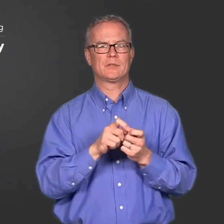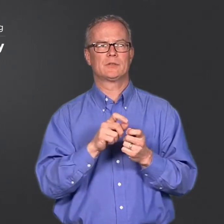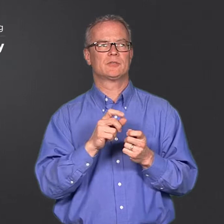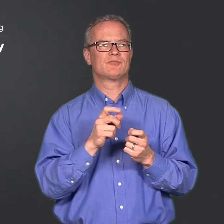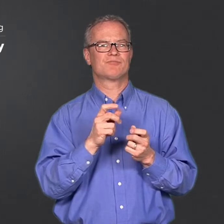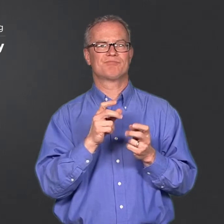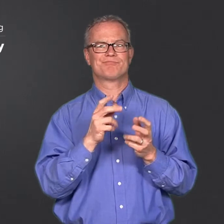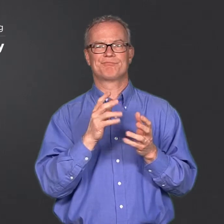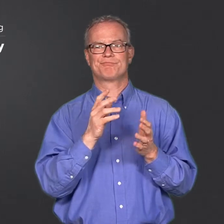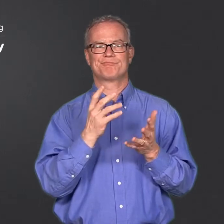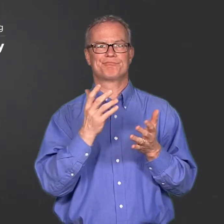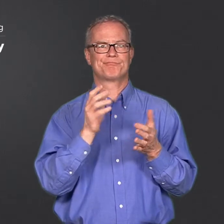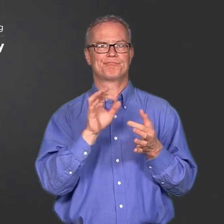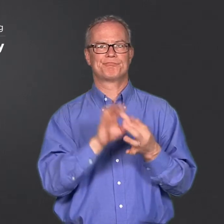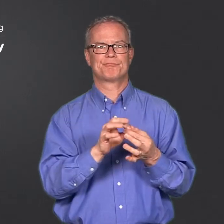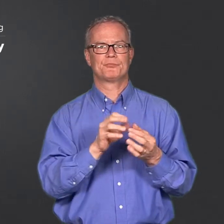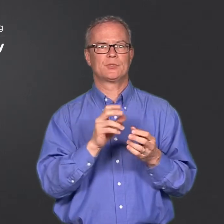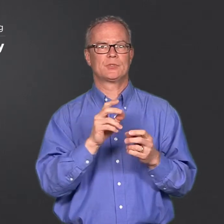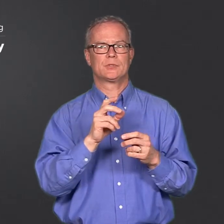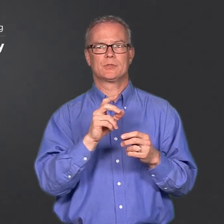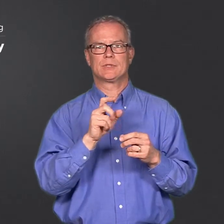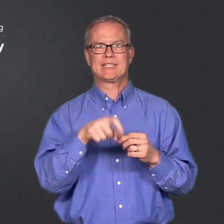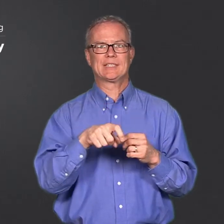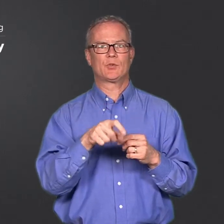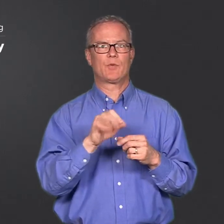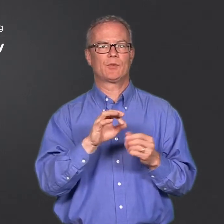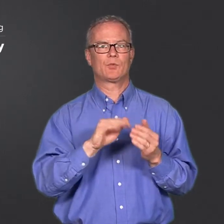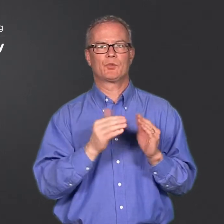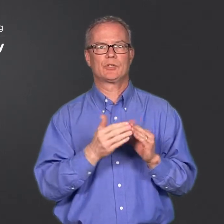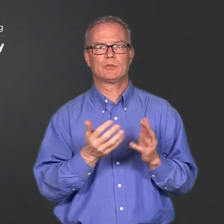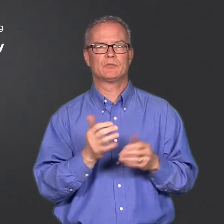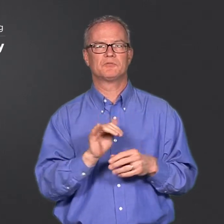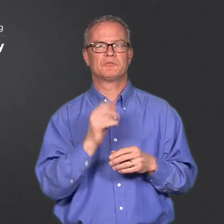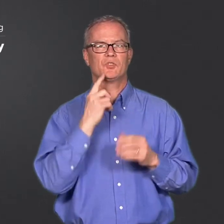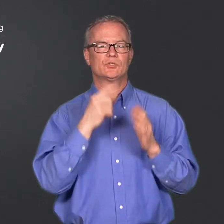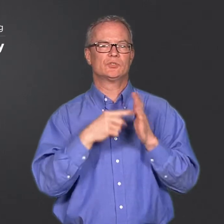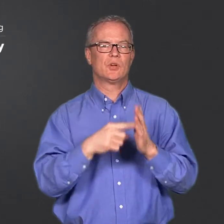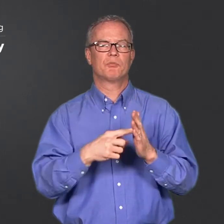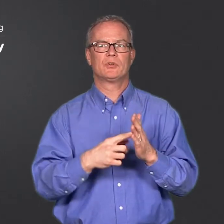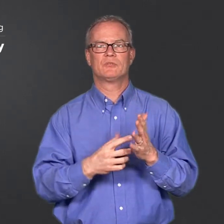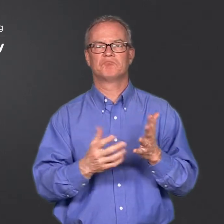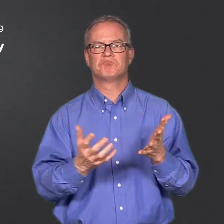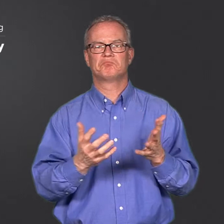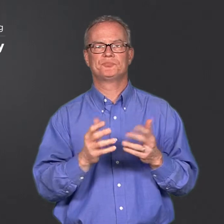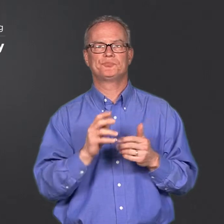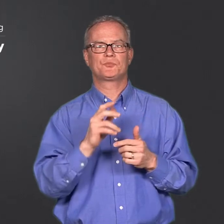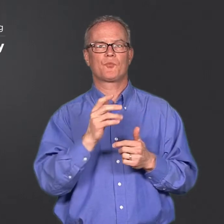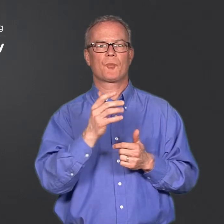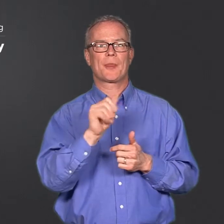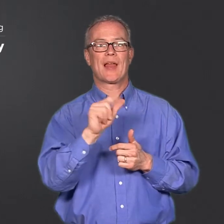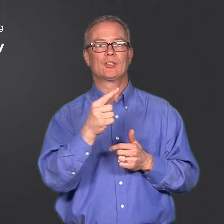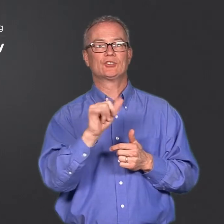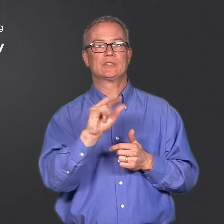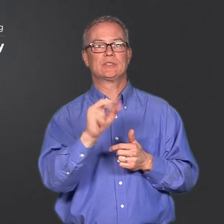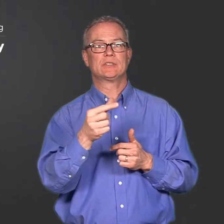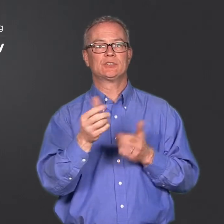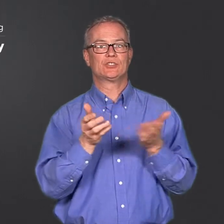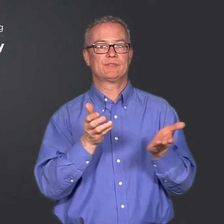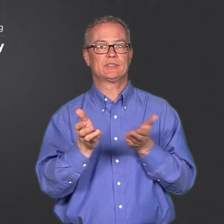together and identify specific needs of the community. For example,